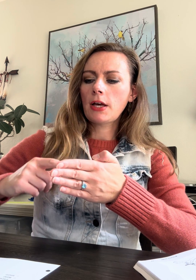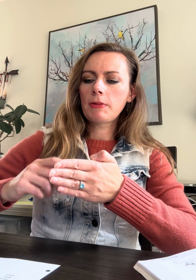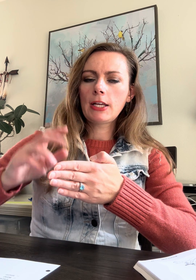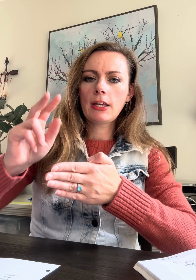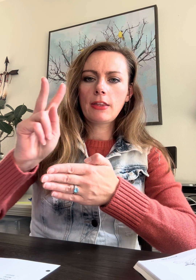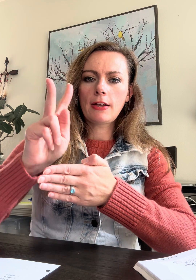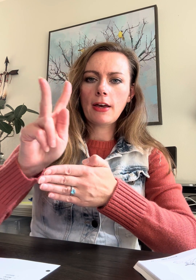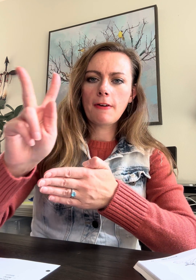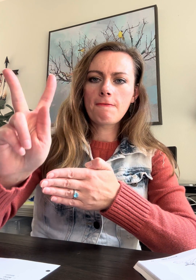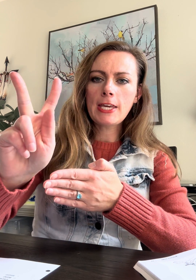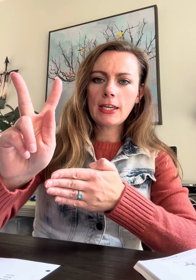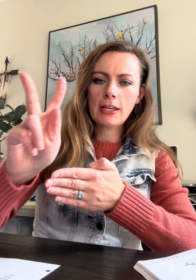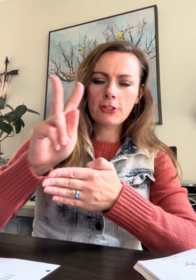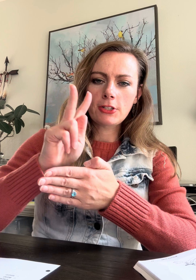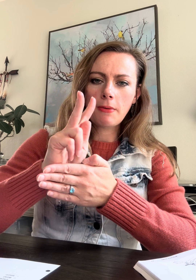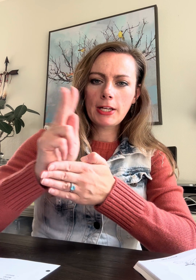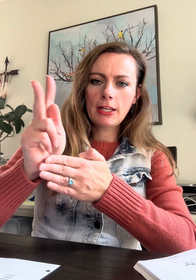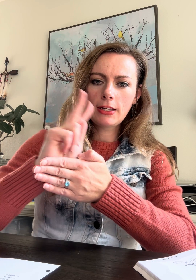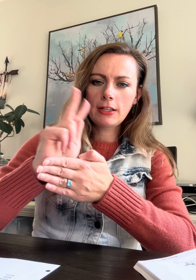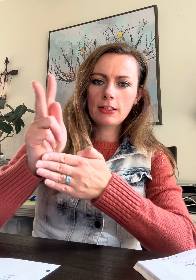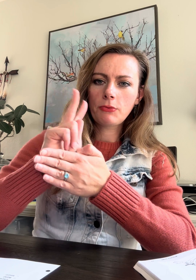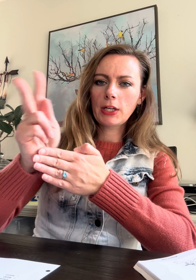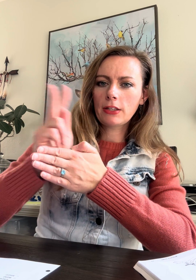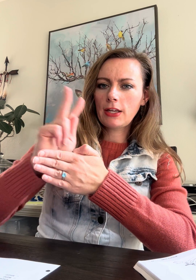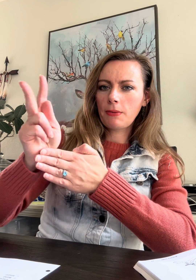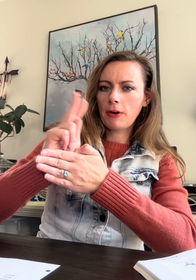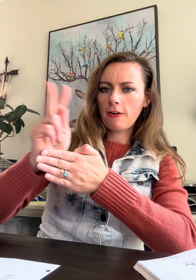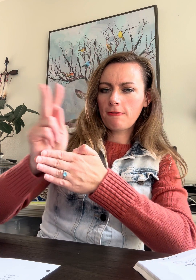non-dominant, and then a V in your dominant. Wiggle it above.